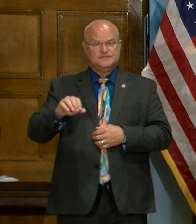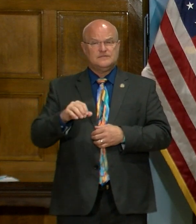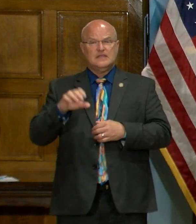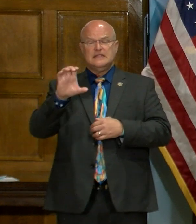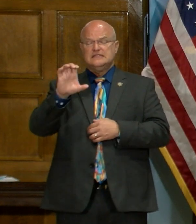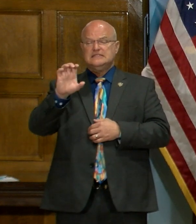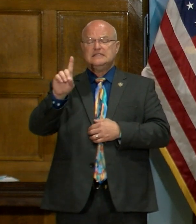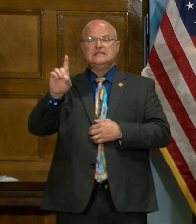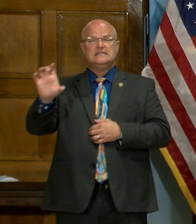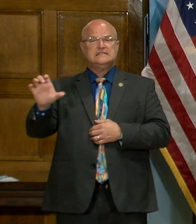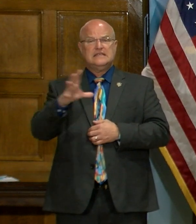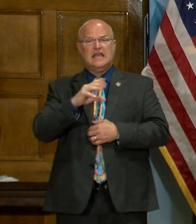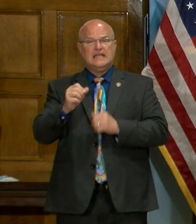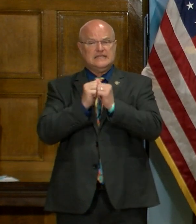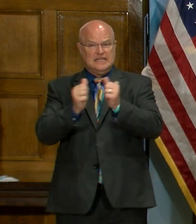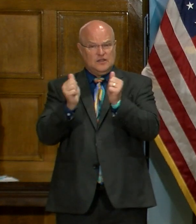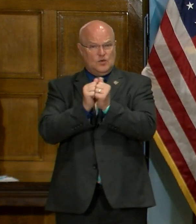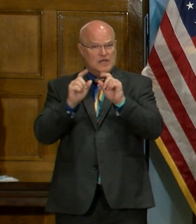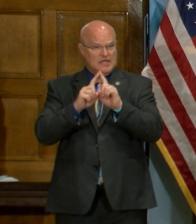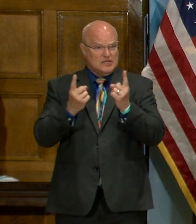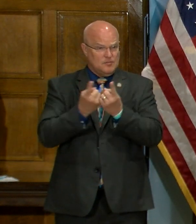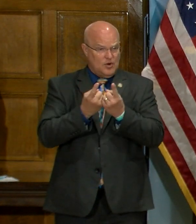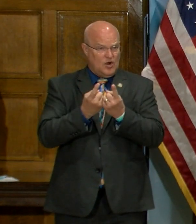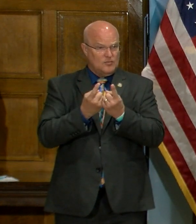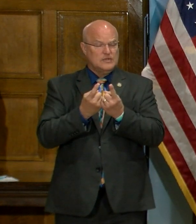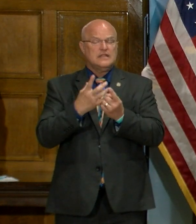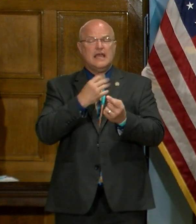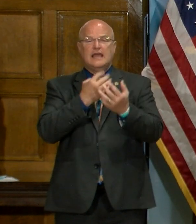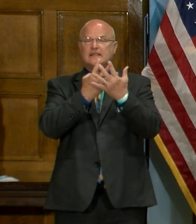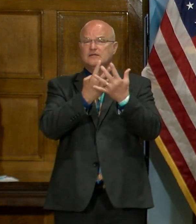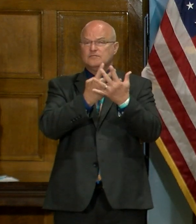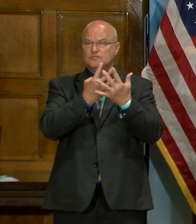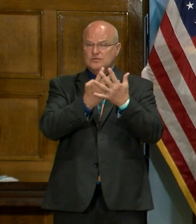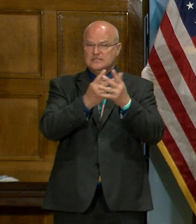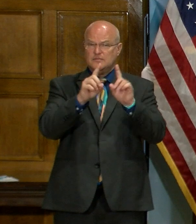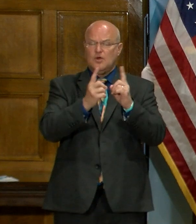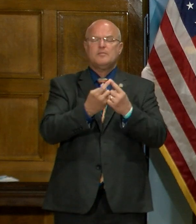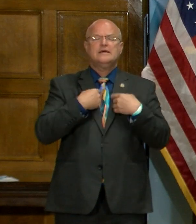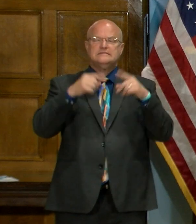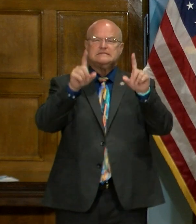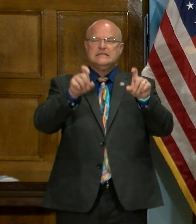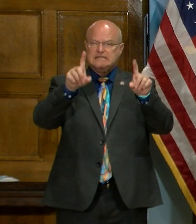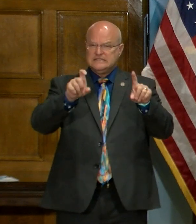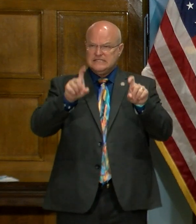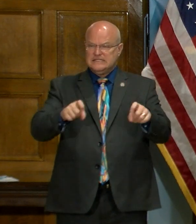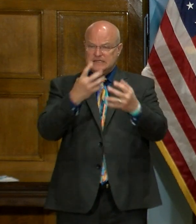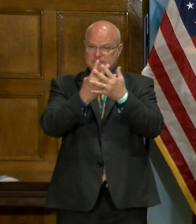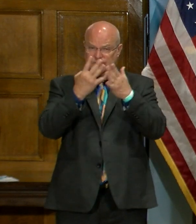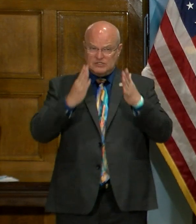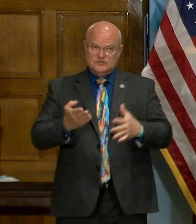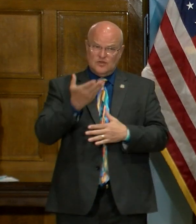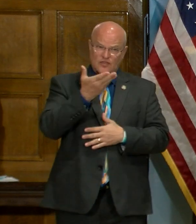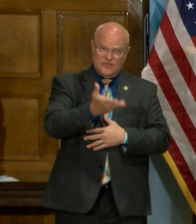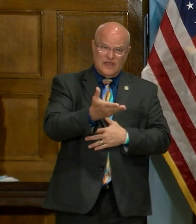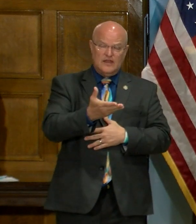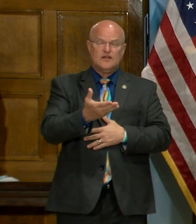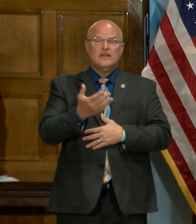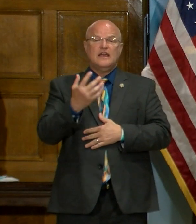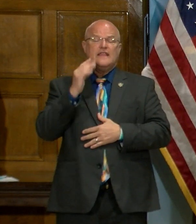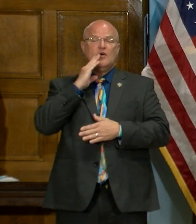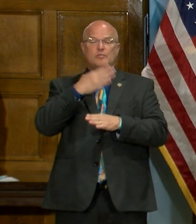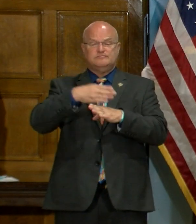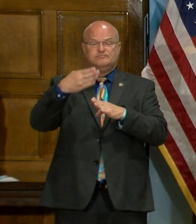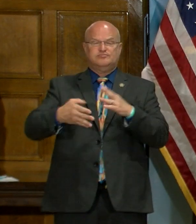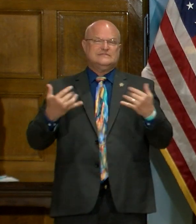The CDC and together with the with the Bureau of Corrections have been testing inmates there. That will be